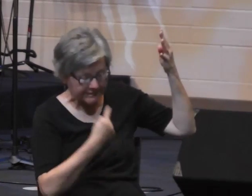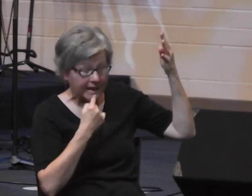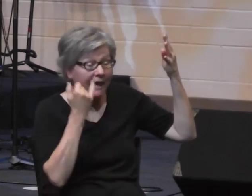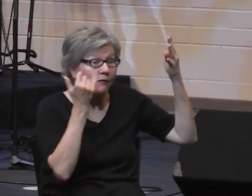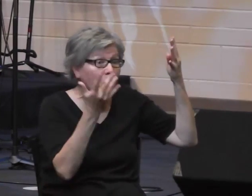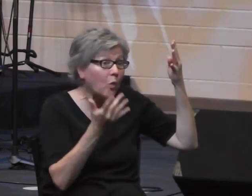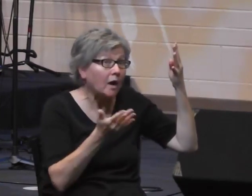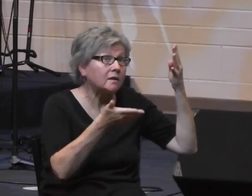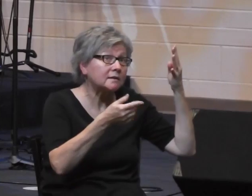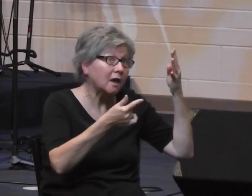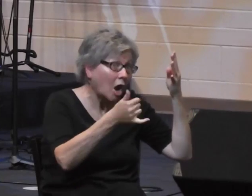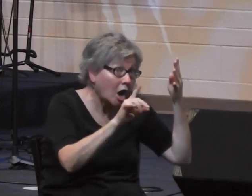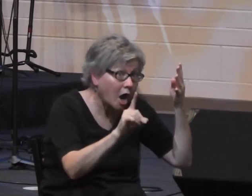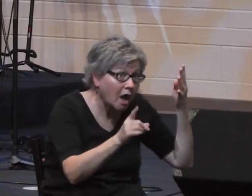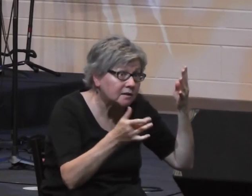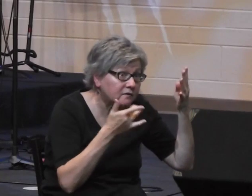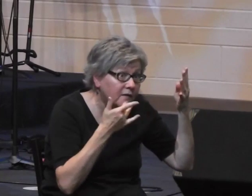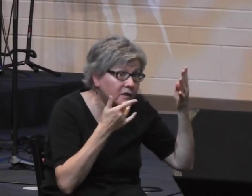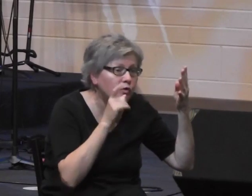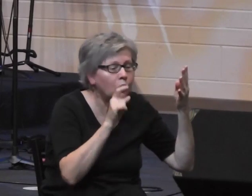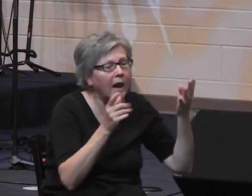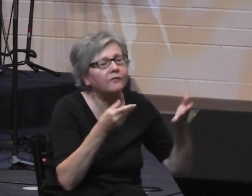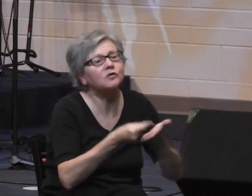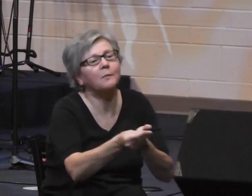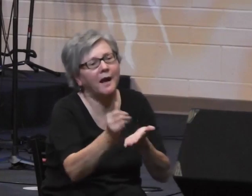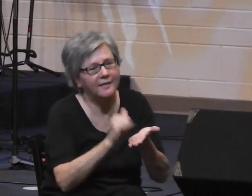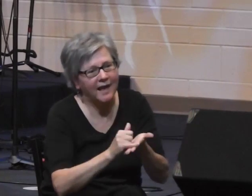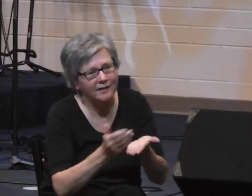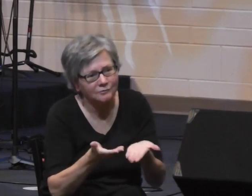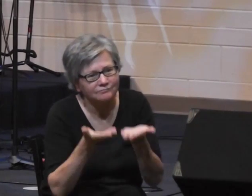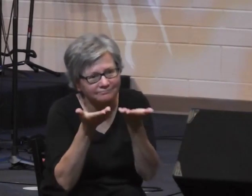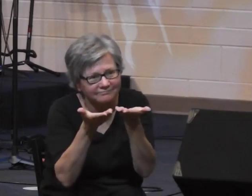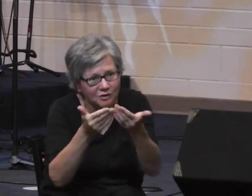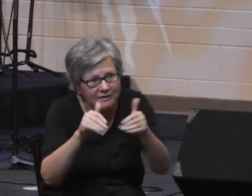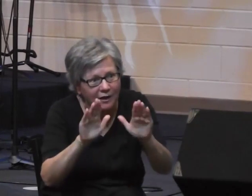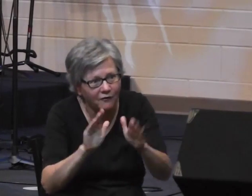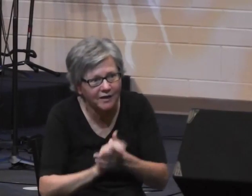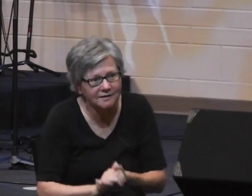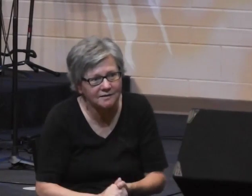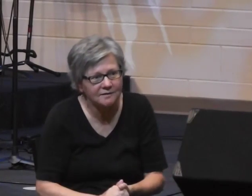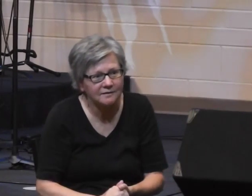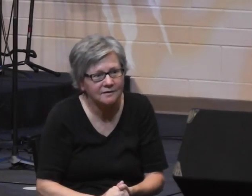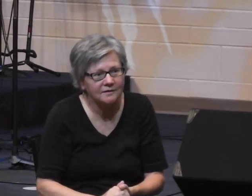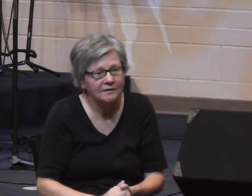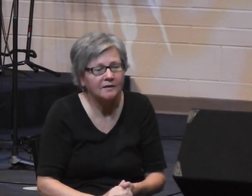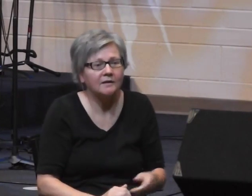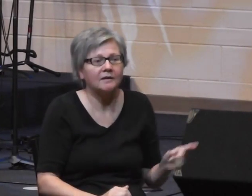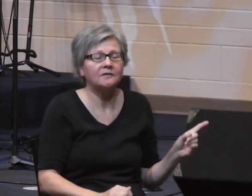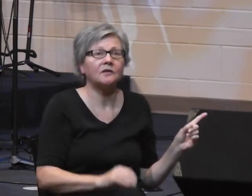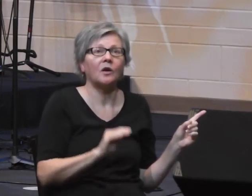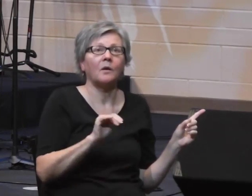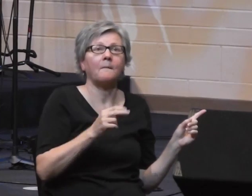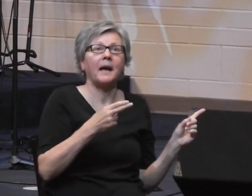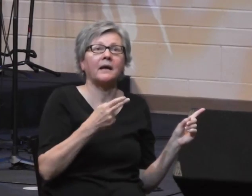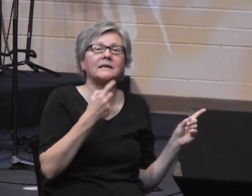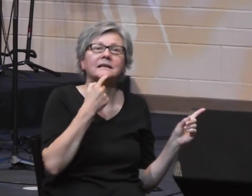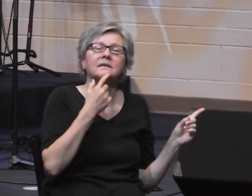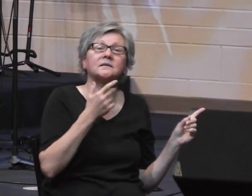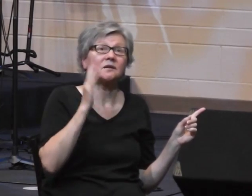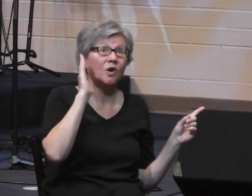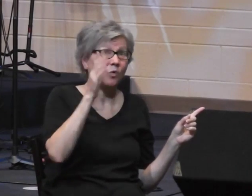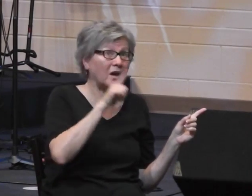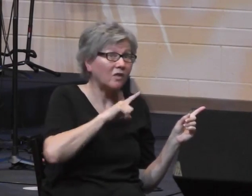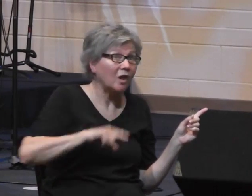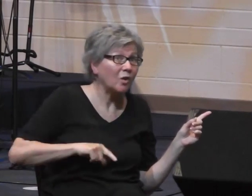God. And then he continues, will the Lord be pleased with the offering of my firstborn for my